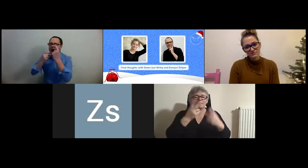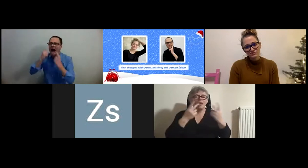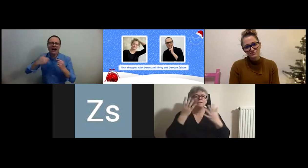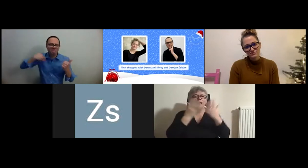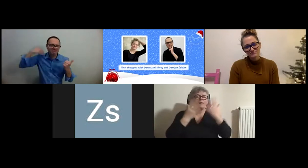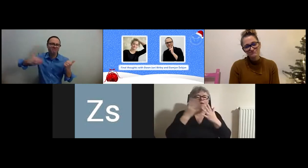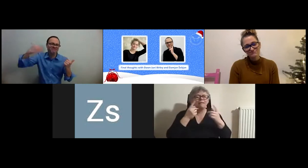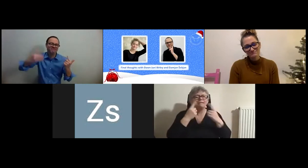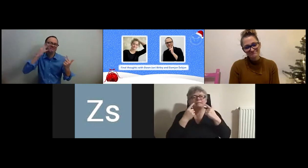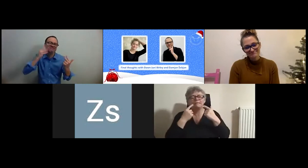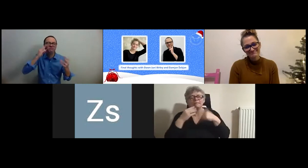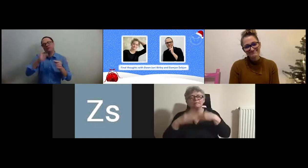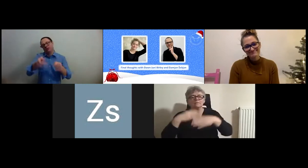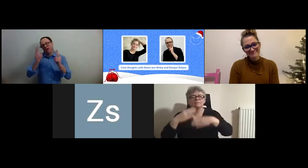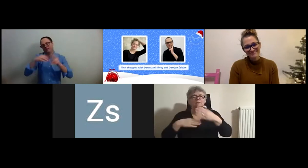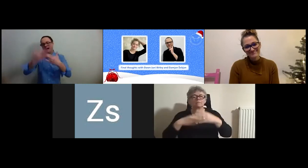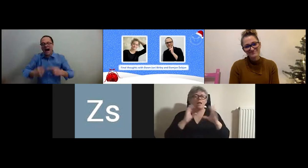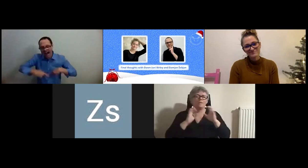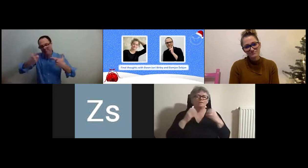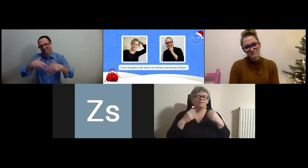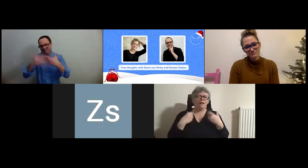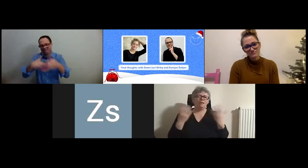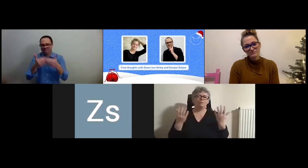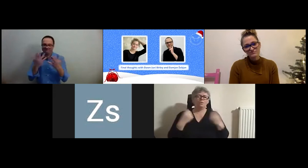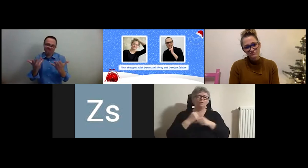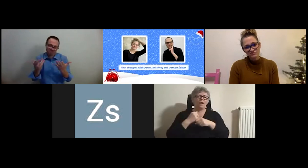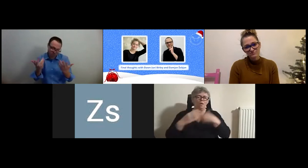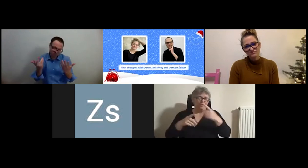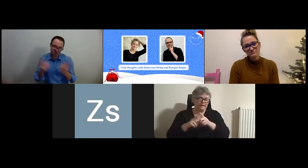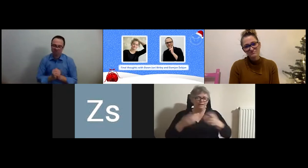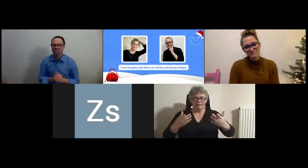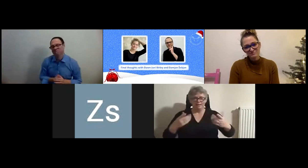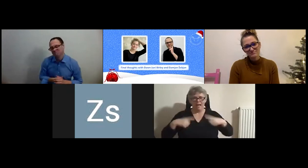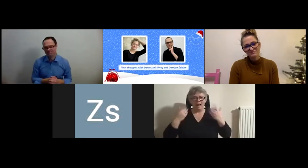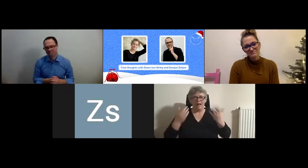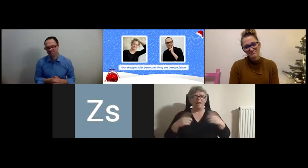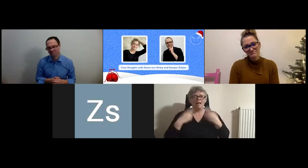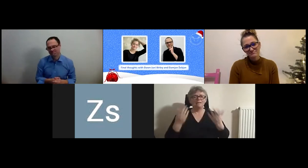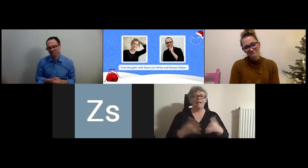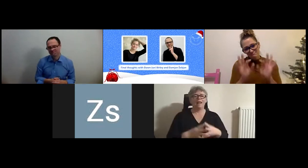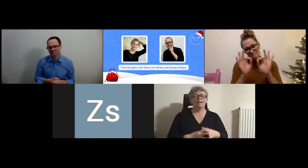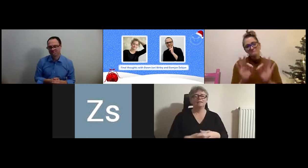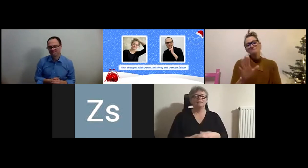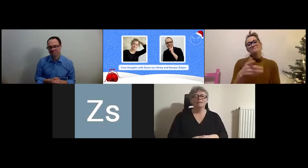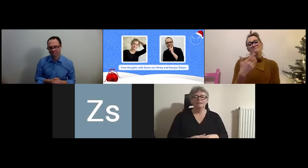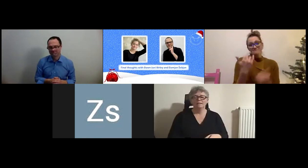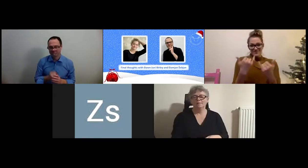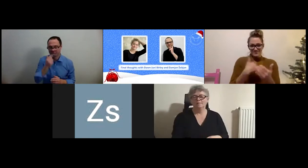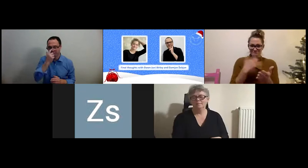This is not the first time I am saying goodbye. This is part of the deaf global experience, isn't it?